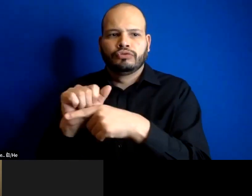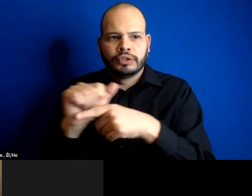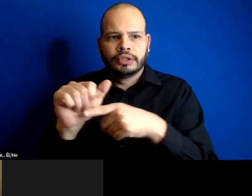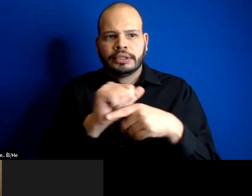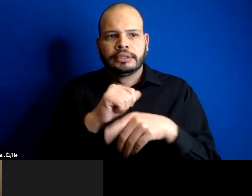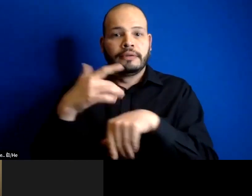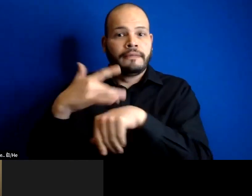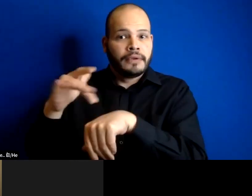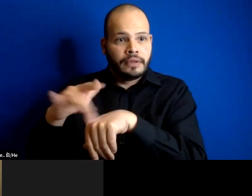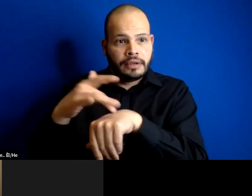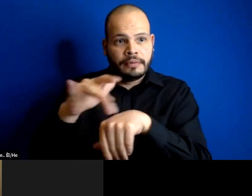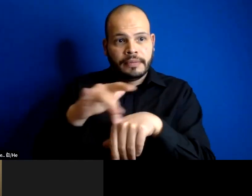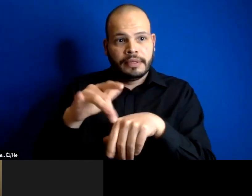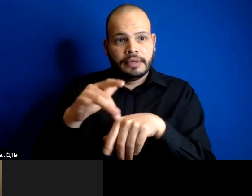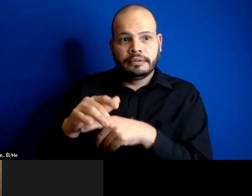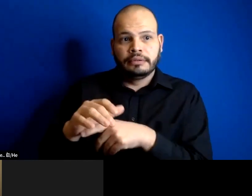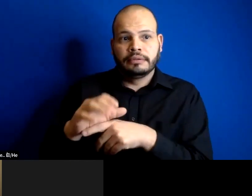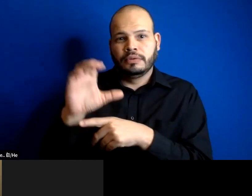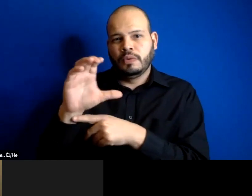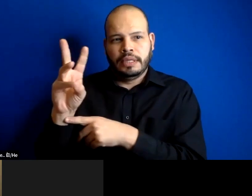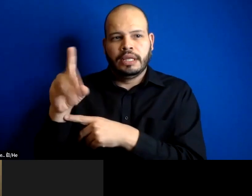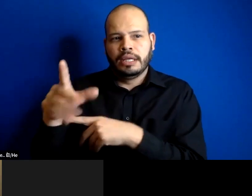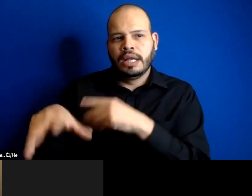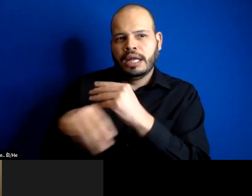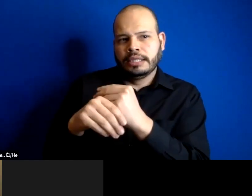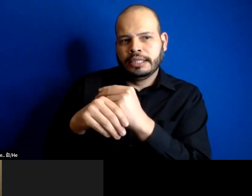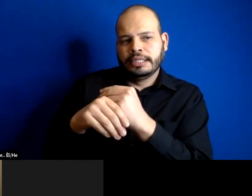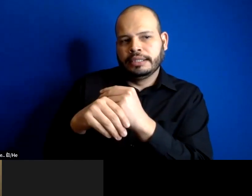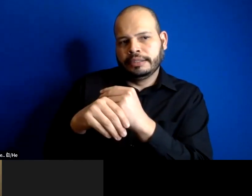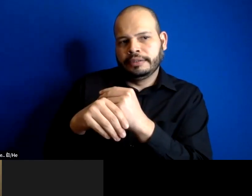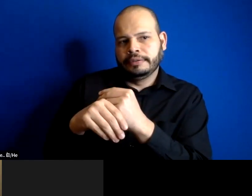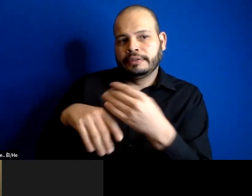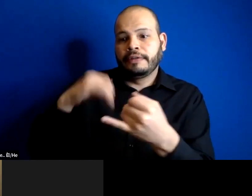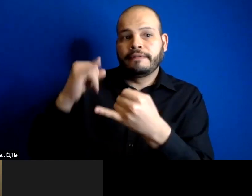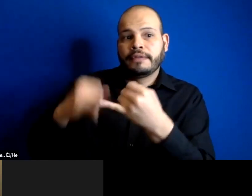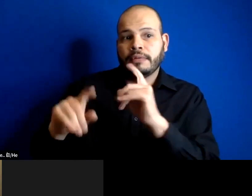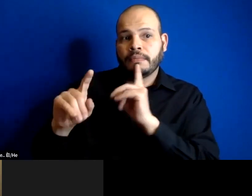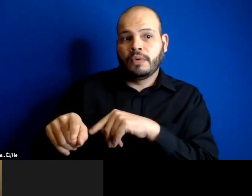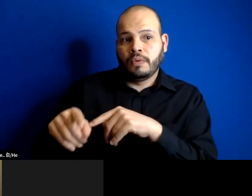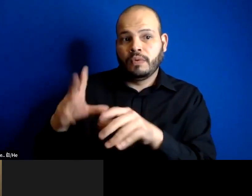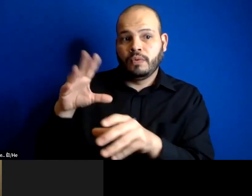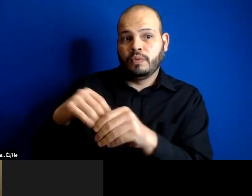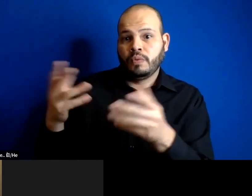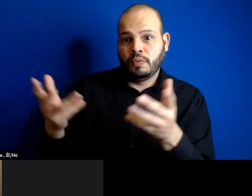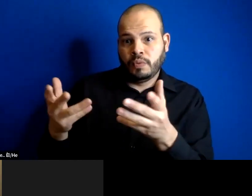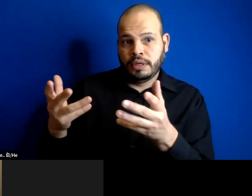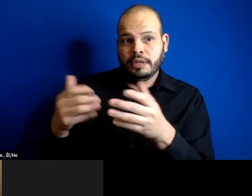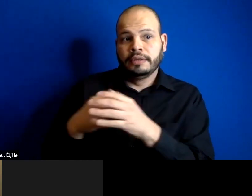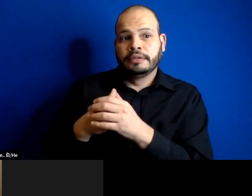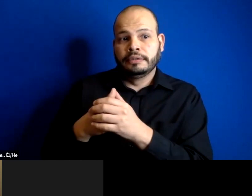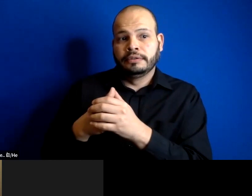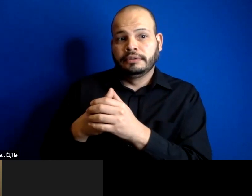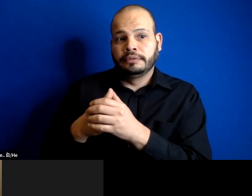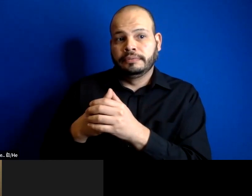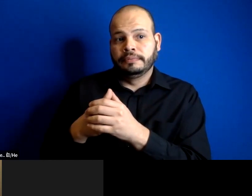add that this final report will include a roadmap with future work in